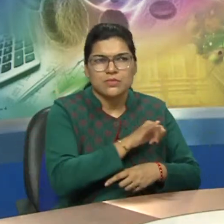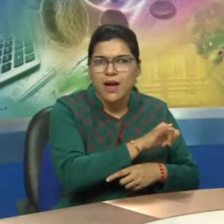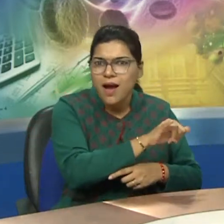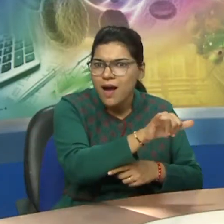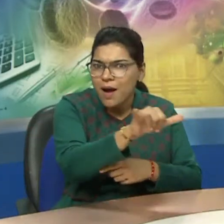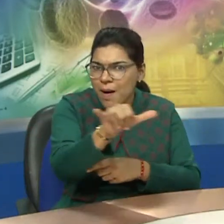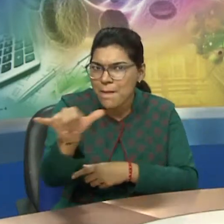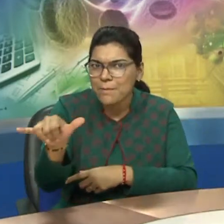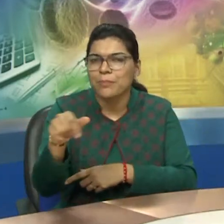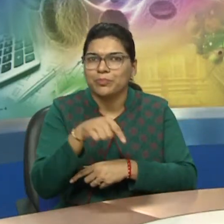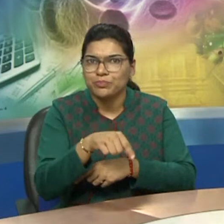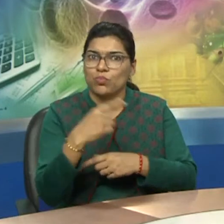Uniformly.